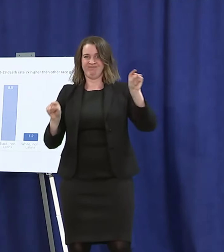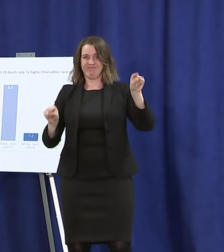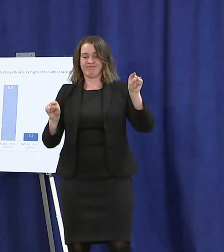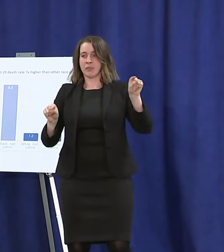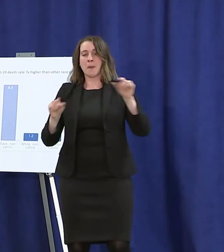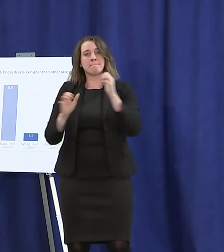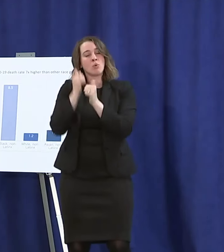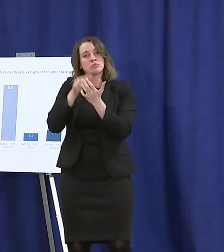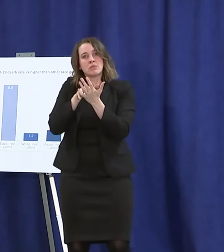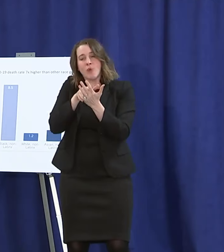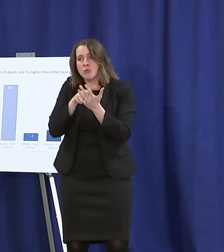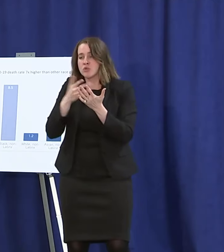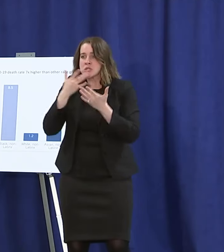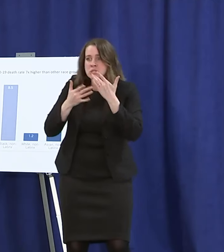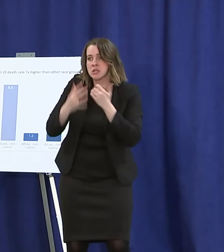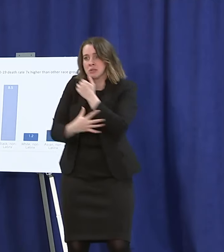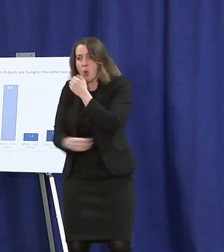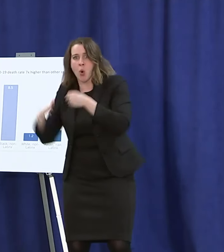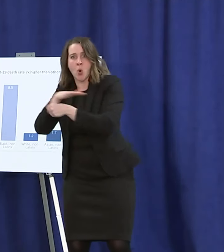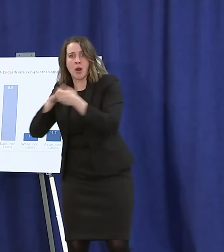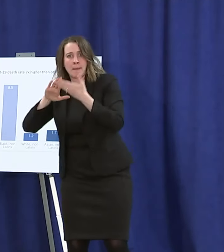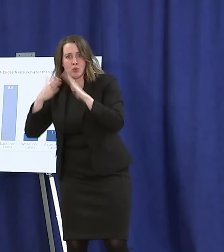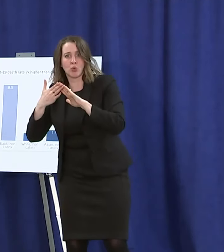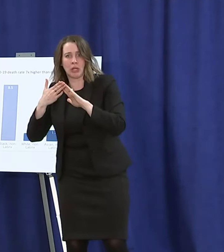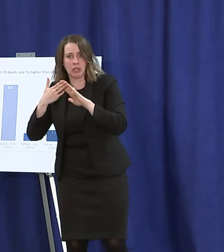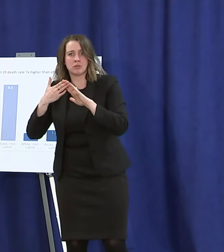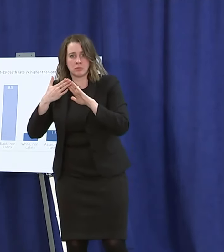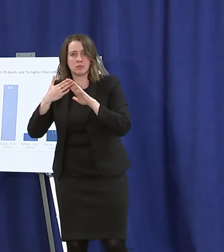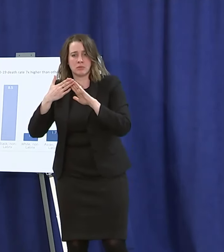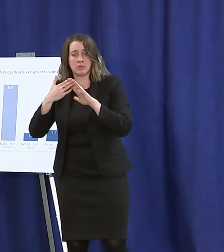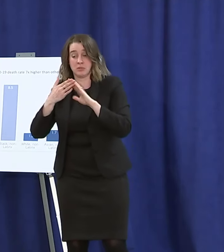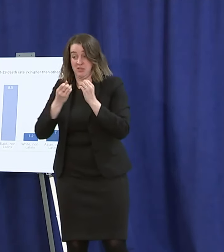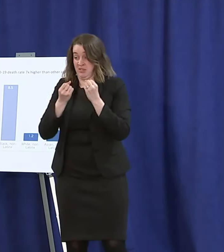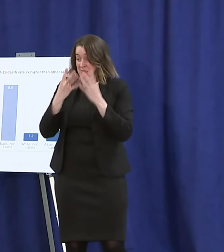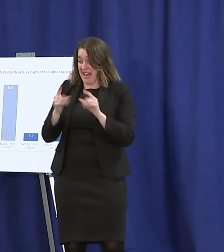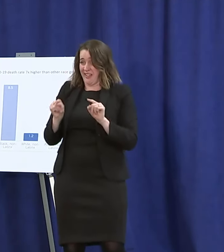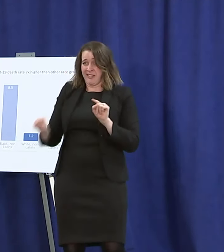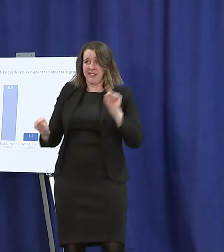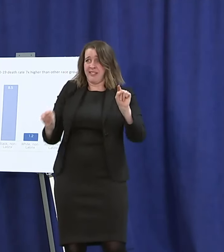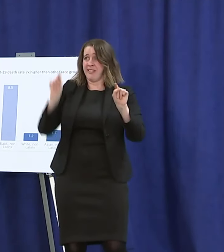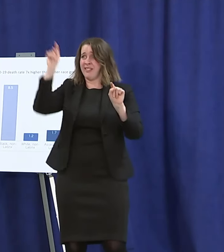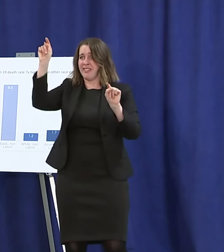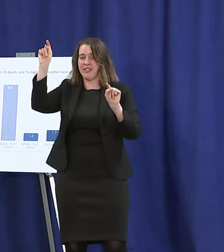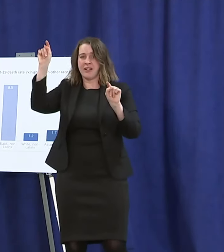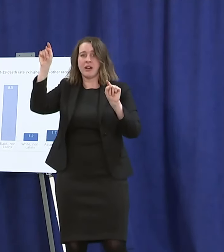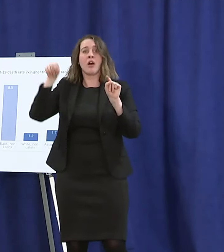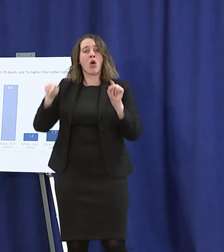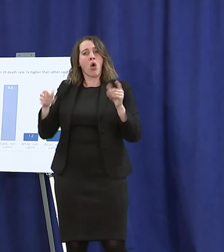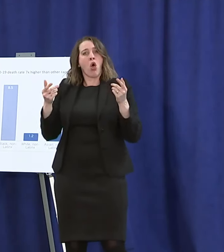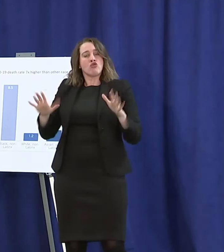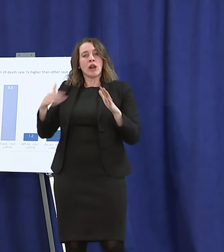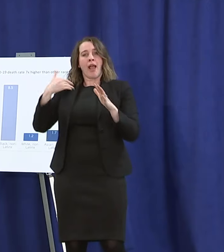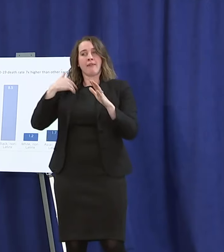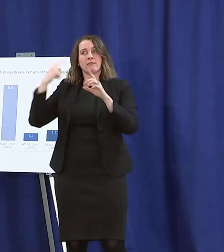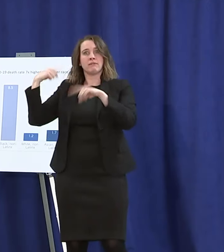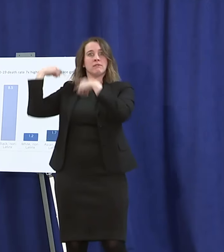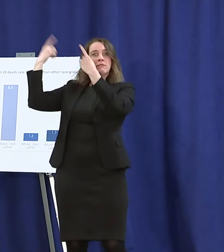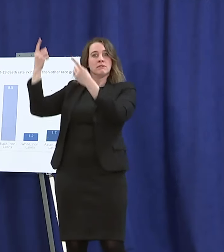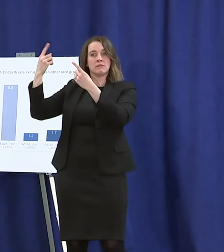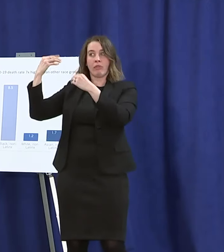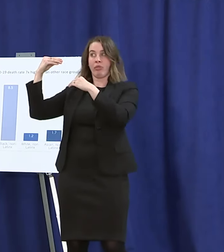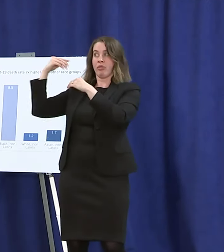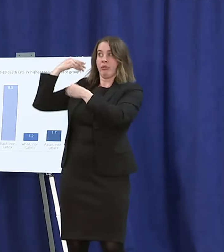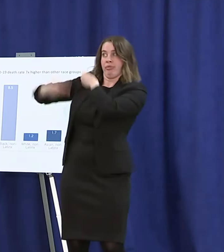vulnerable communities. As such, many of these same communities suffer from an array of pre-existing health conditions which make